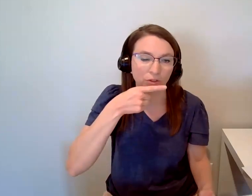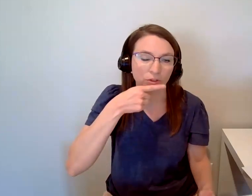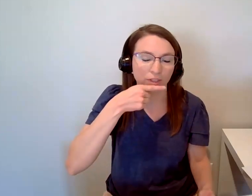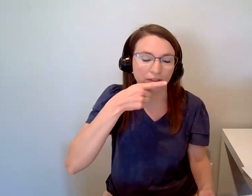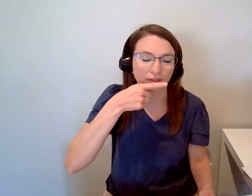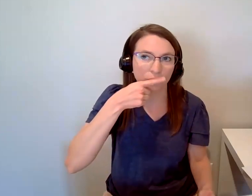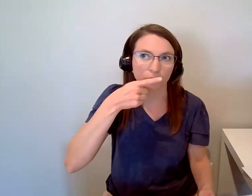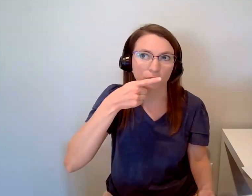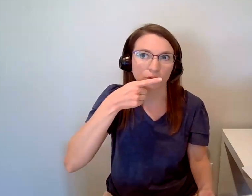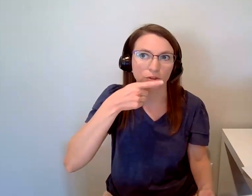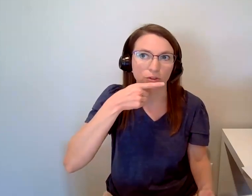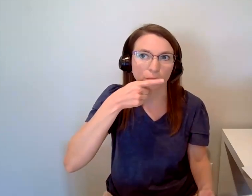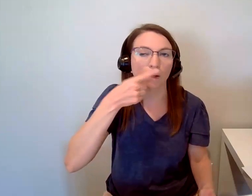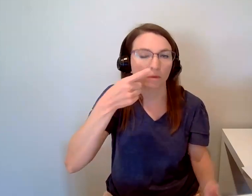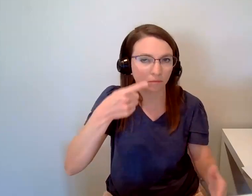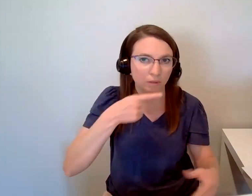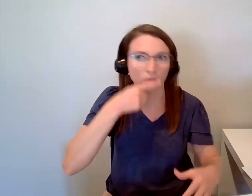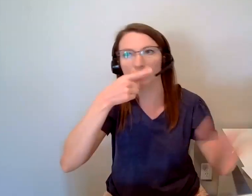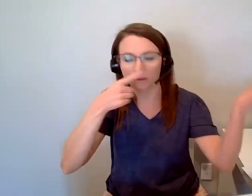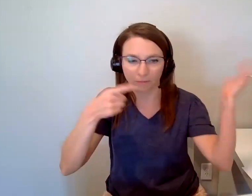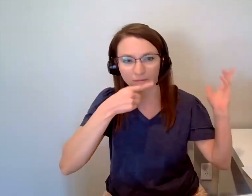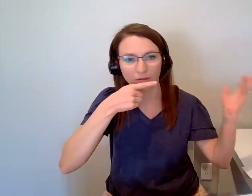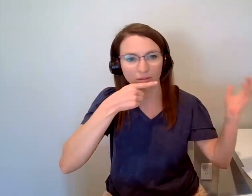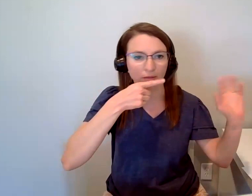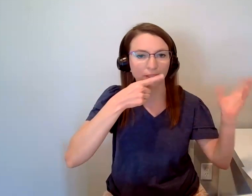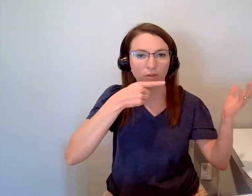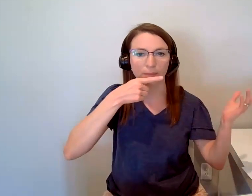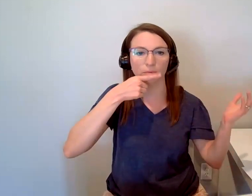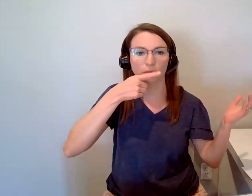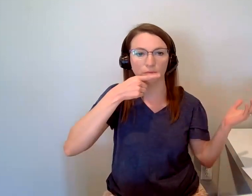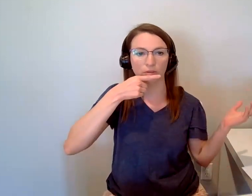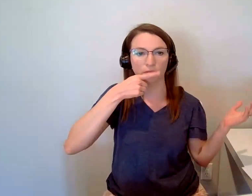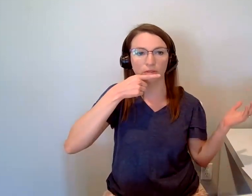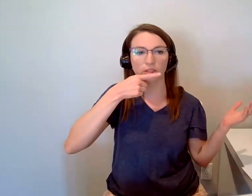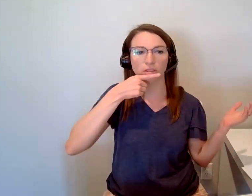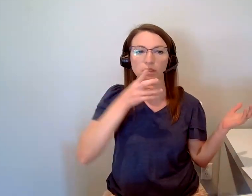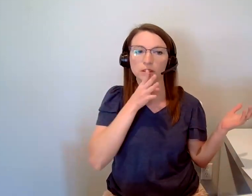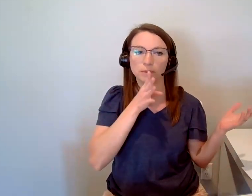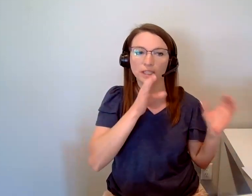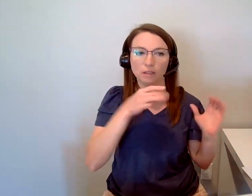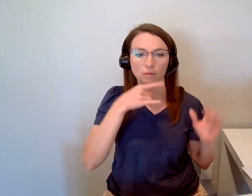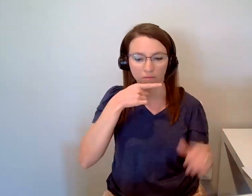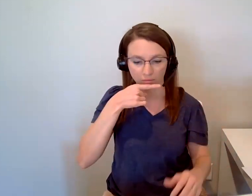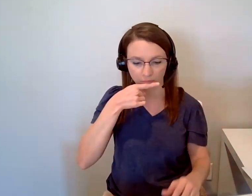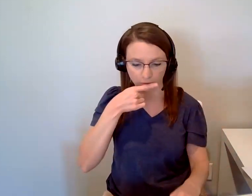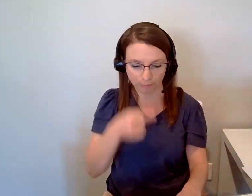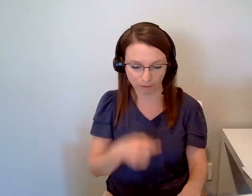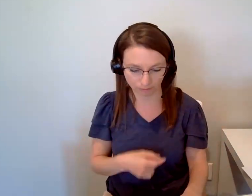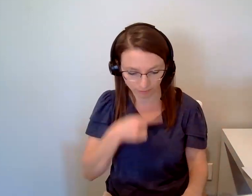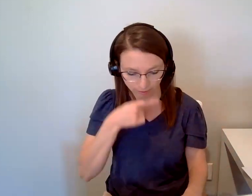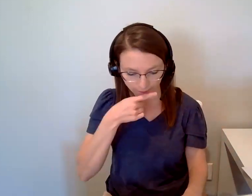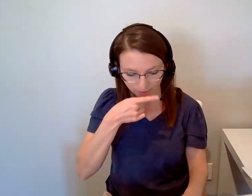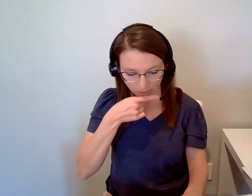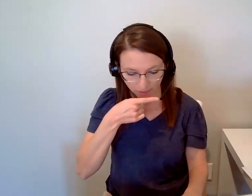you guys use your mouth. We all use your mouth. Hearing people communicate with their mouth.